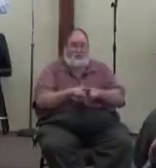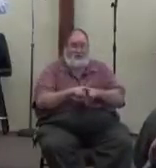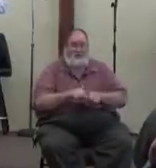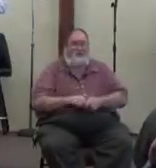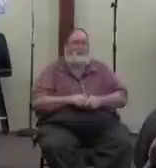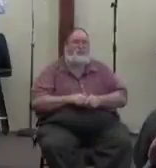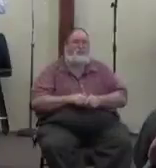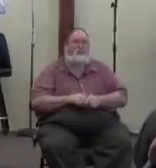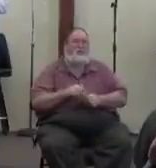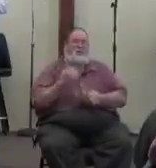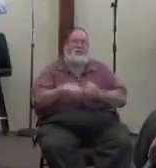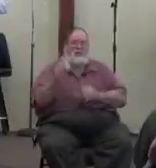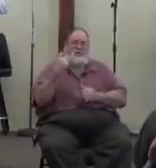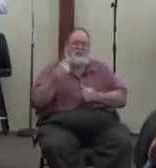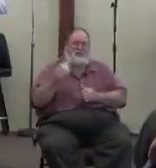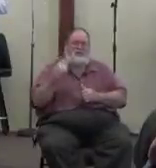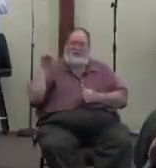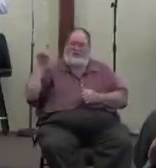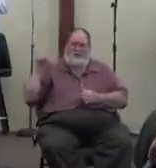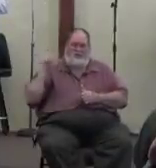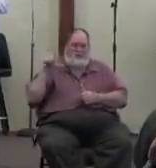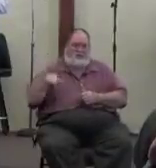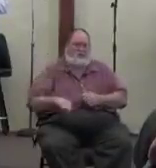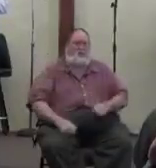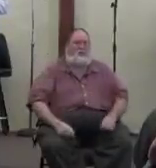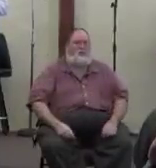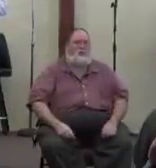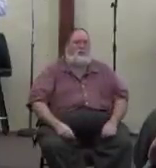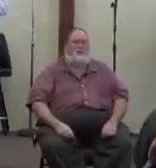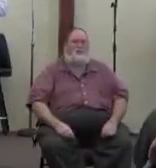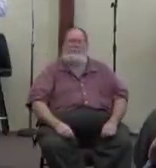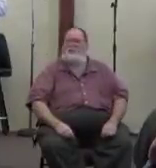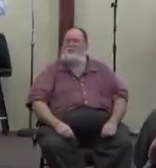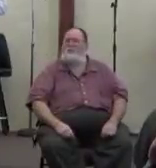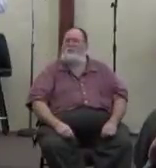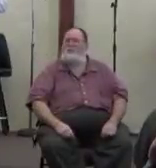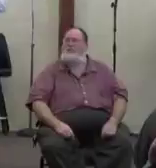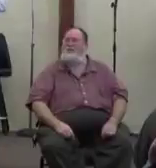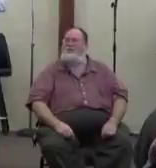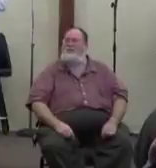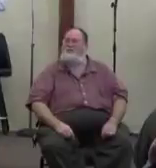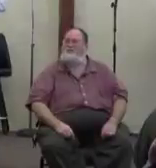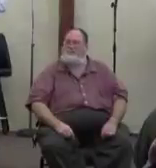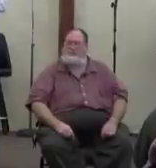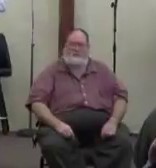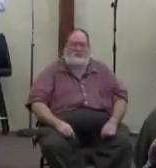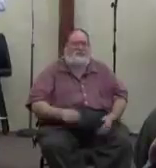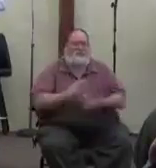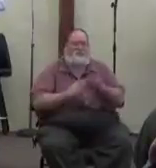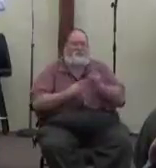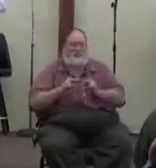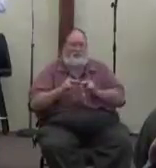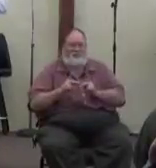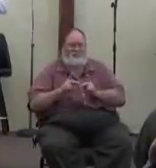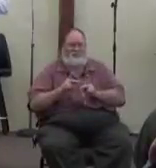website. Any questions, you can see me afterwards. Yeah, now I'm going to be on spring break and I'll get my leg broke. Some people, I mean,